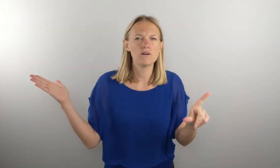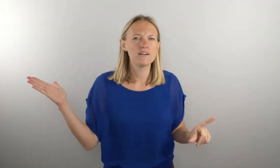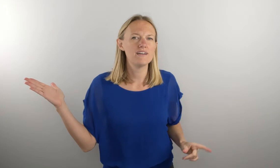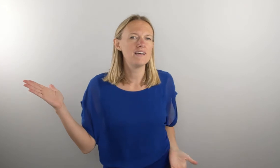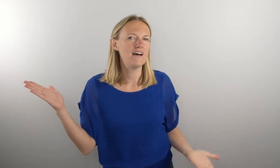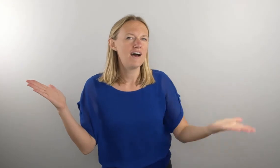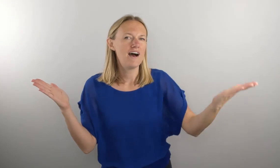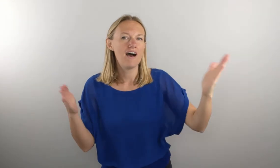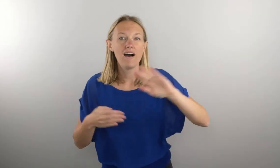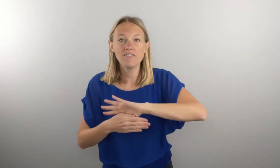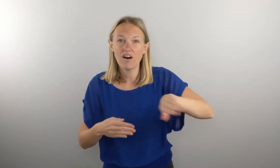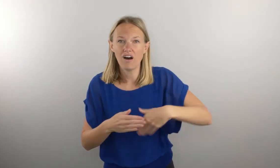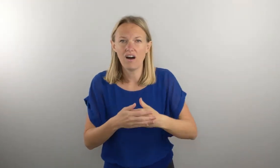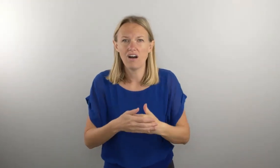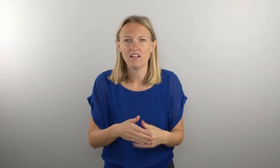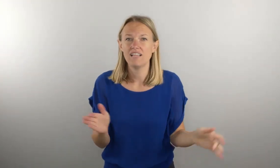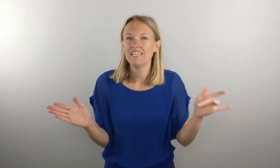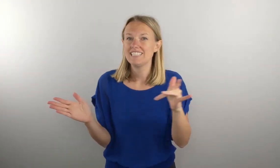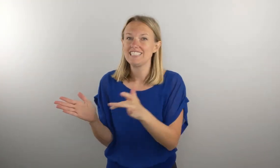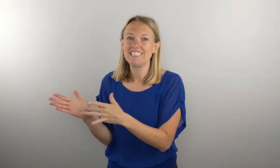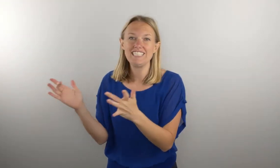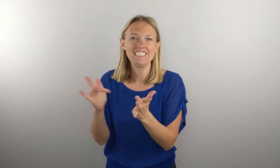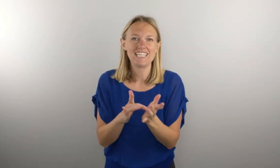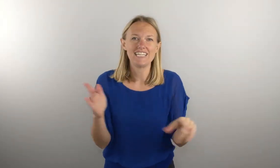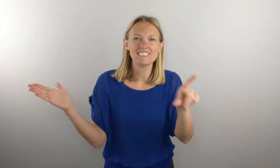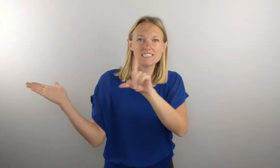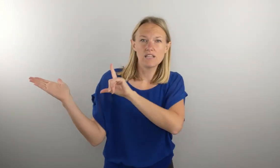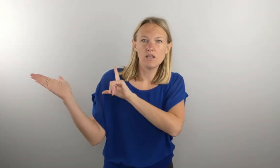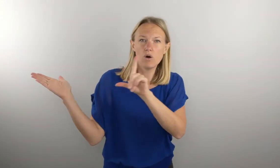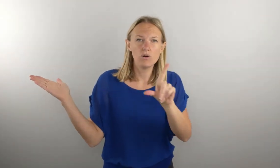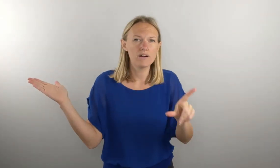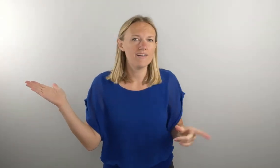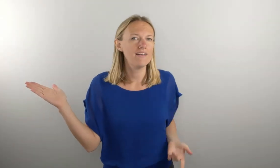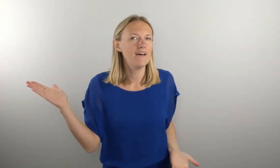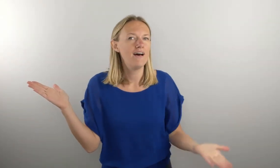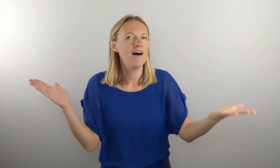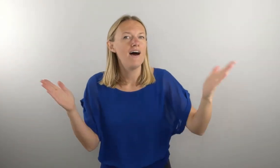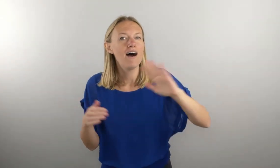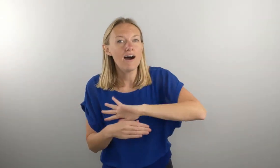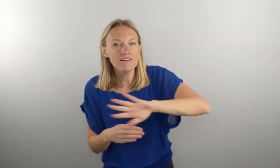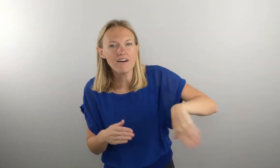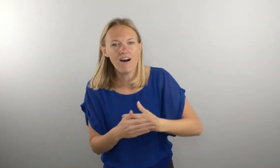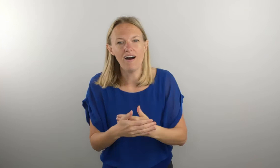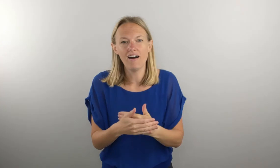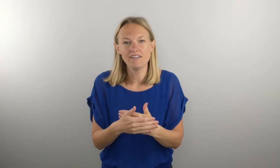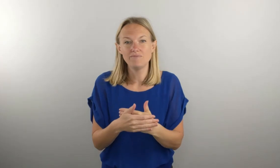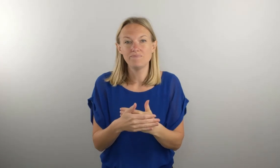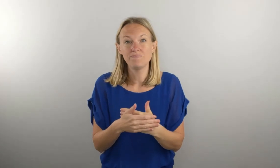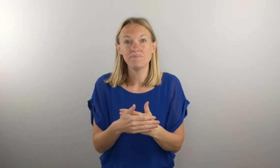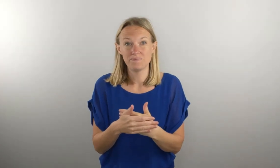Lord of all. Jesus, Lord of all.